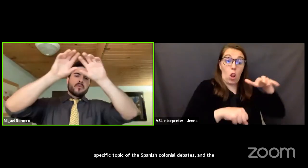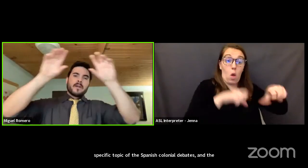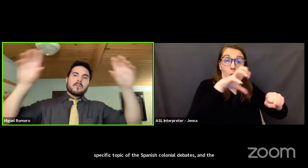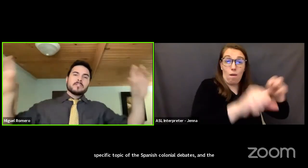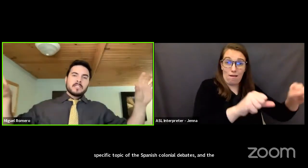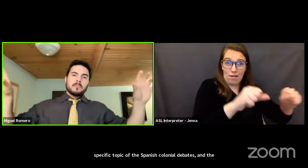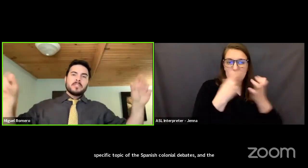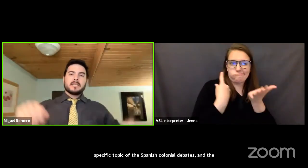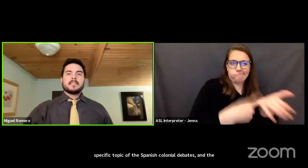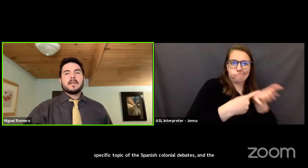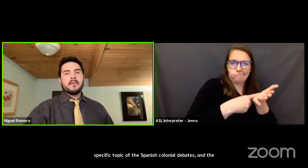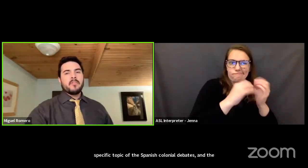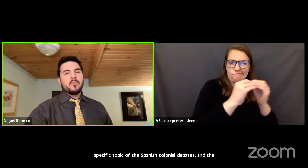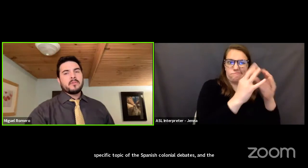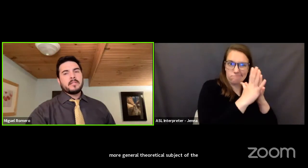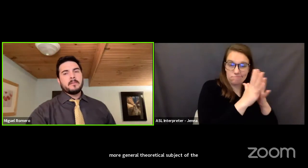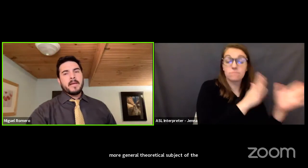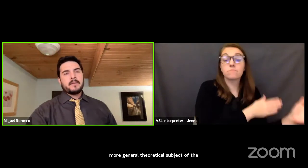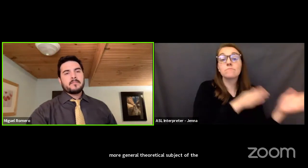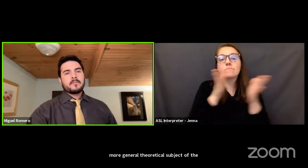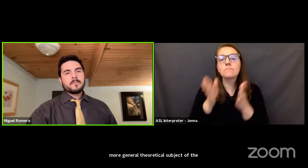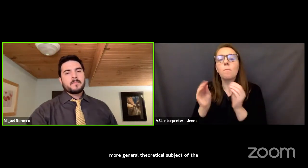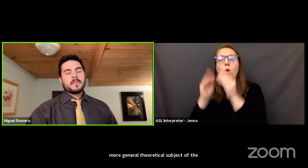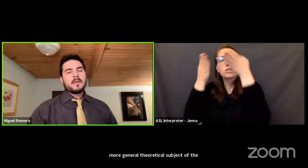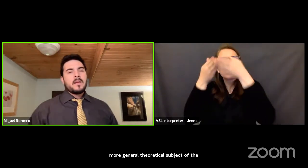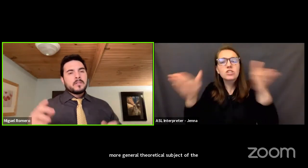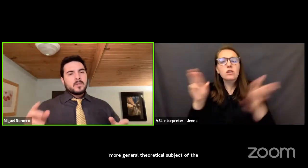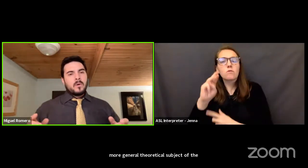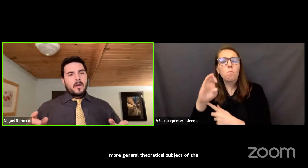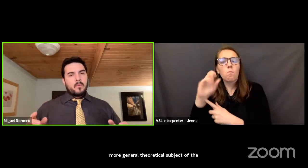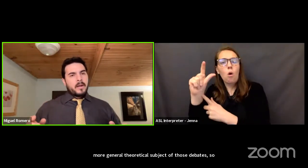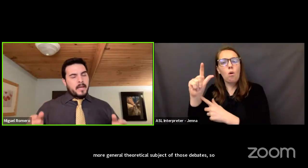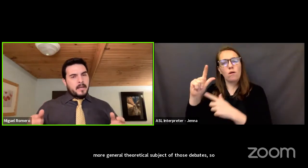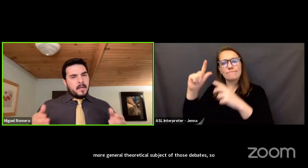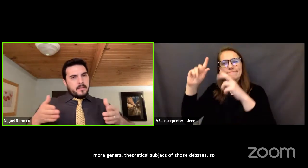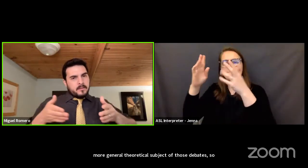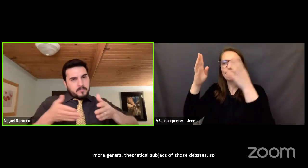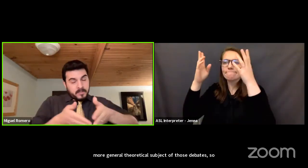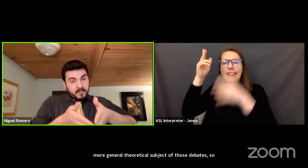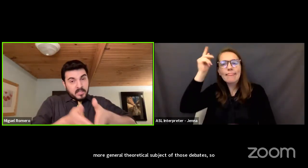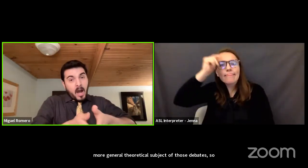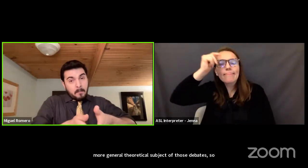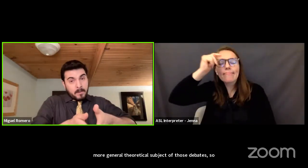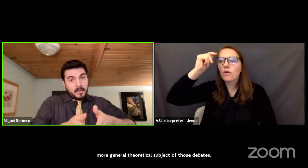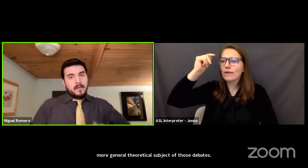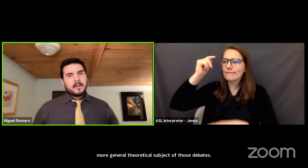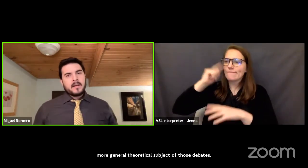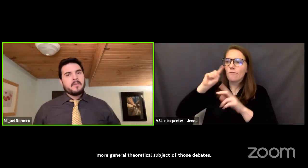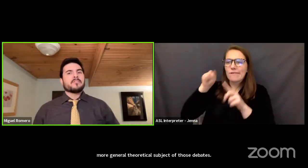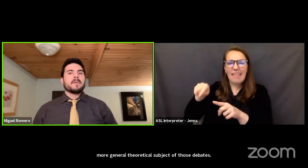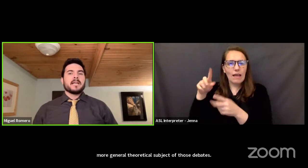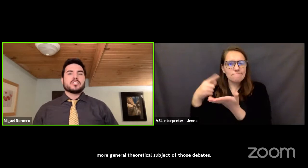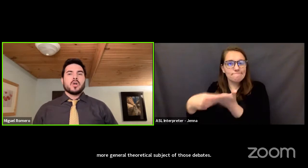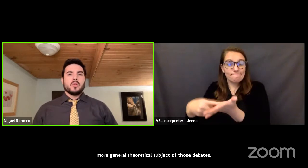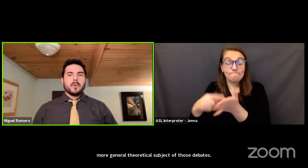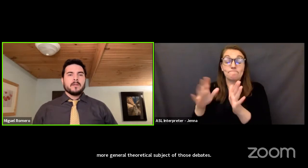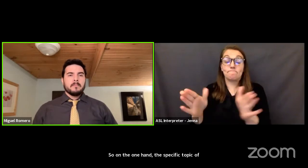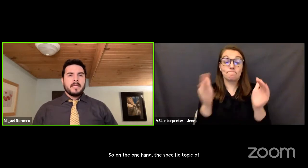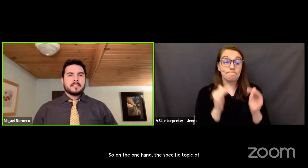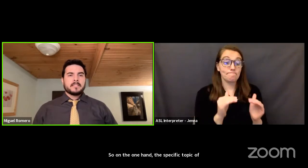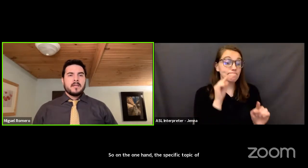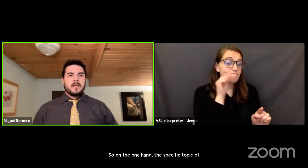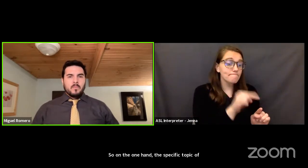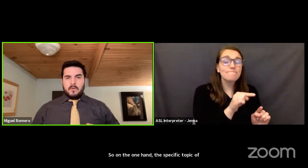general theoretical subject of those debates. So on the one hand, the specific topic of the Spanish